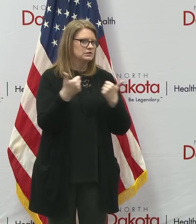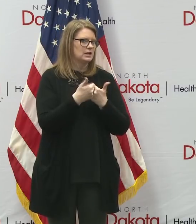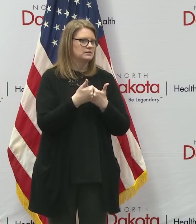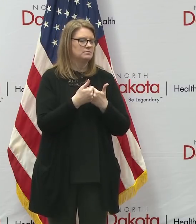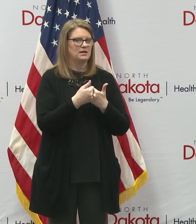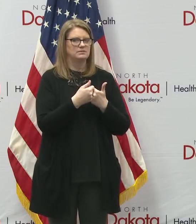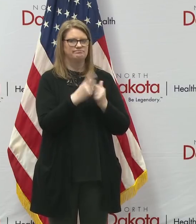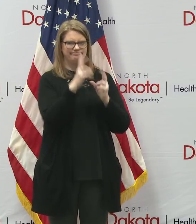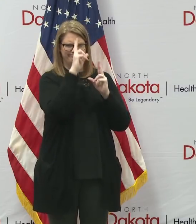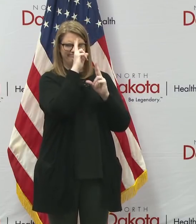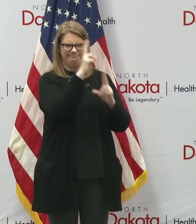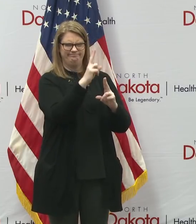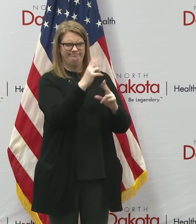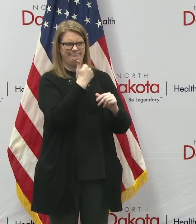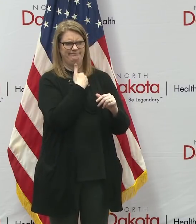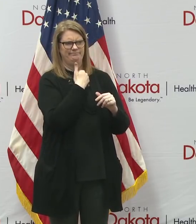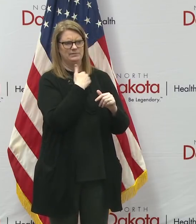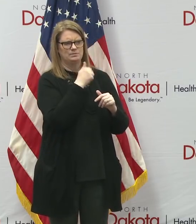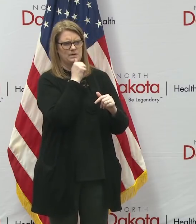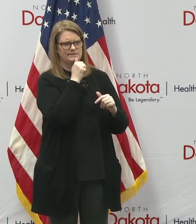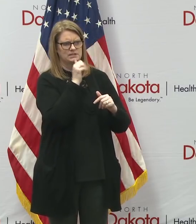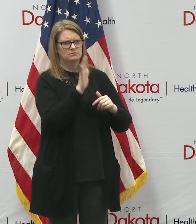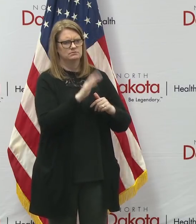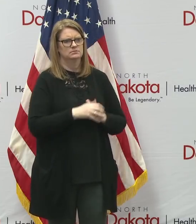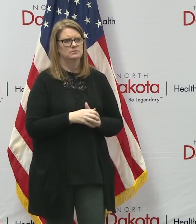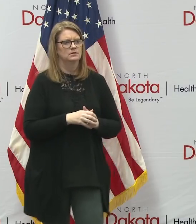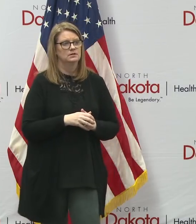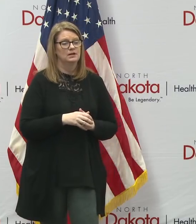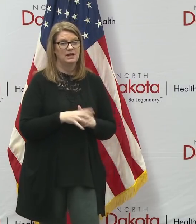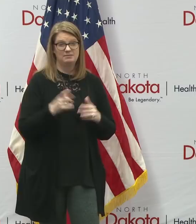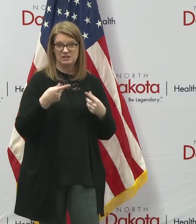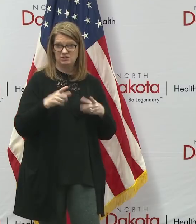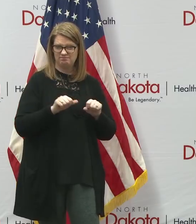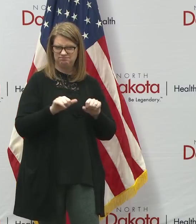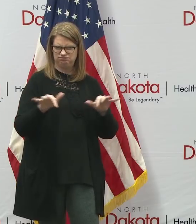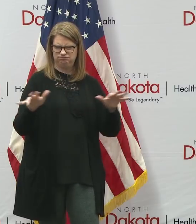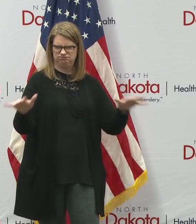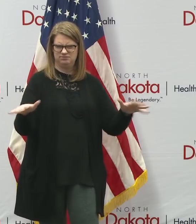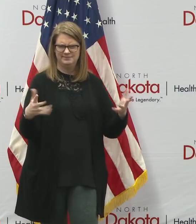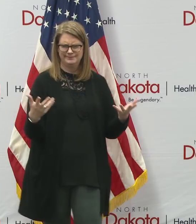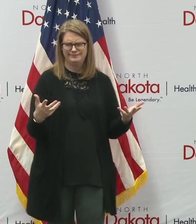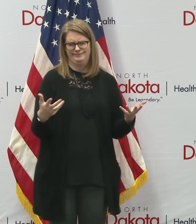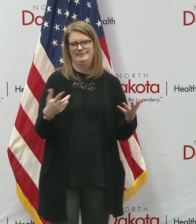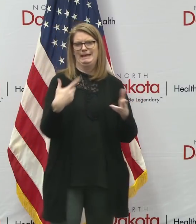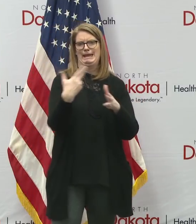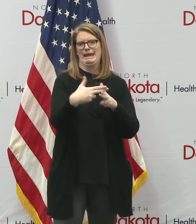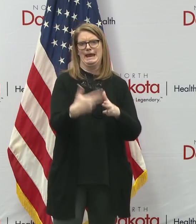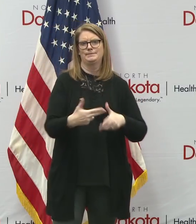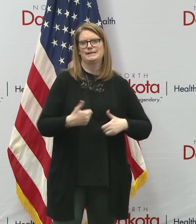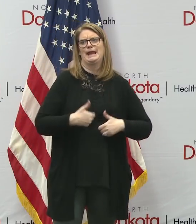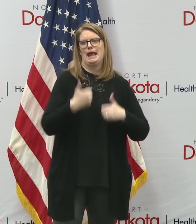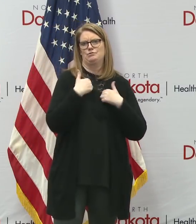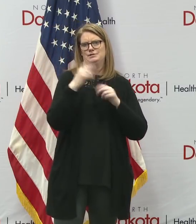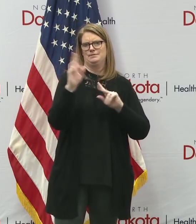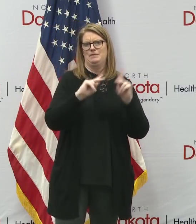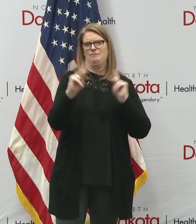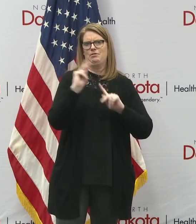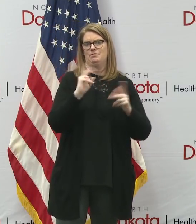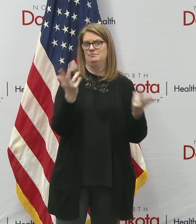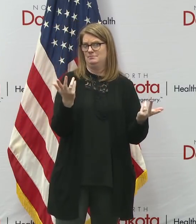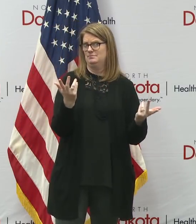respects personal privacy. You can imagine during a pandemic if you're releasing, names and addresses of